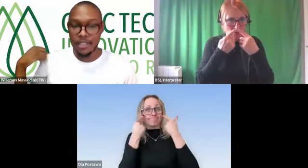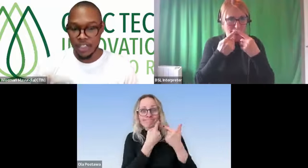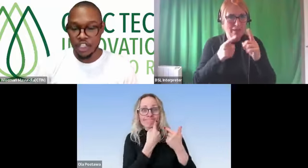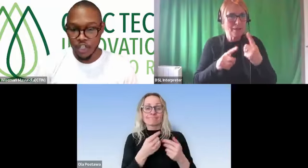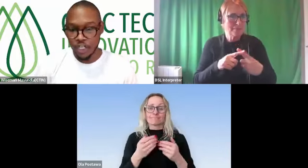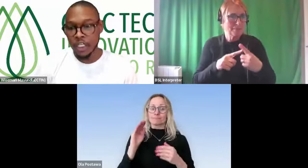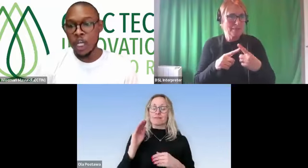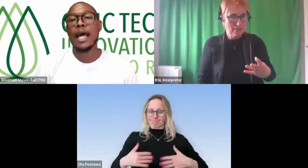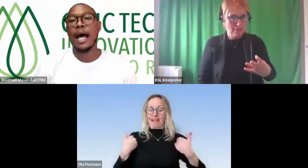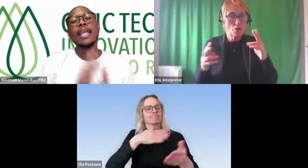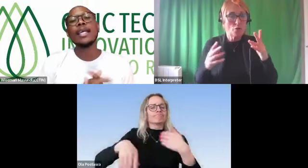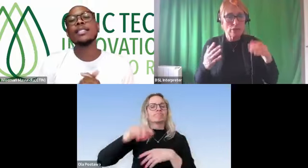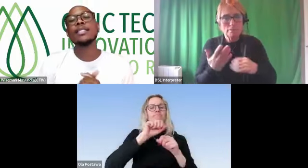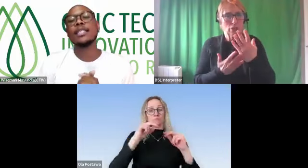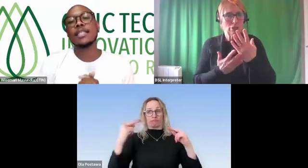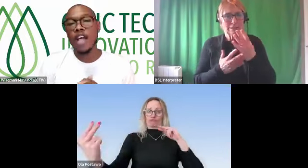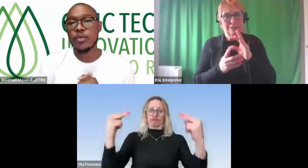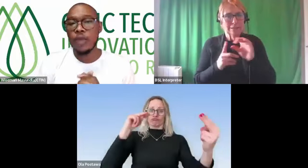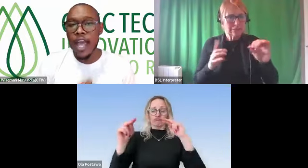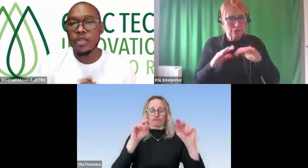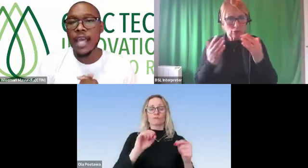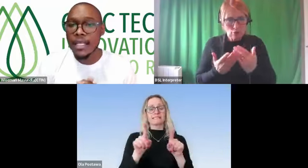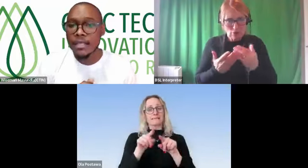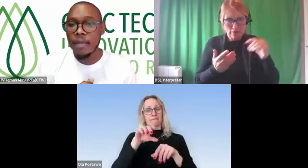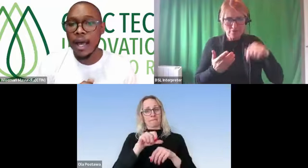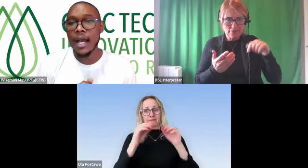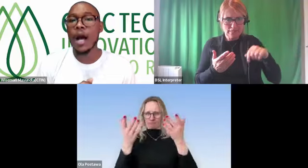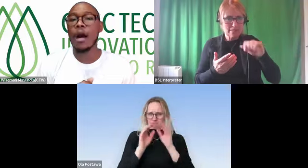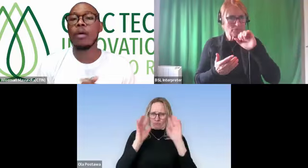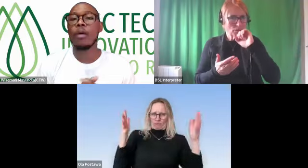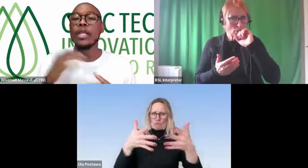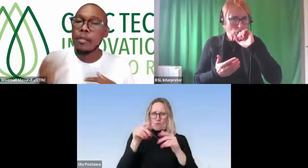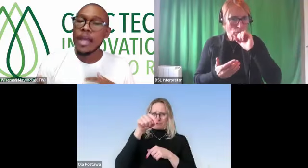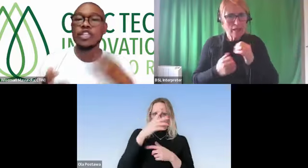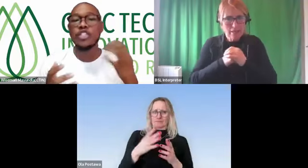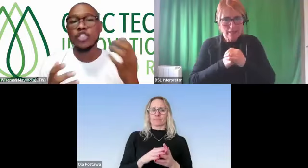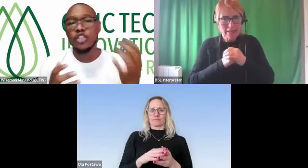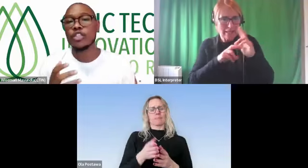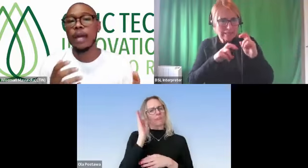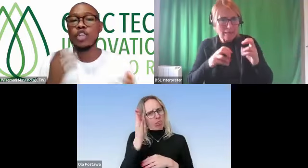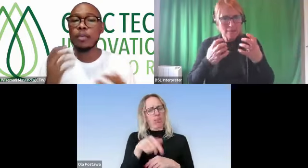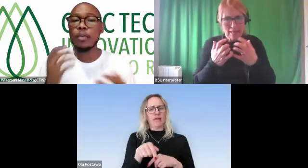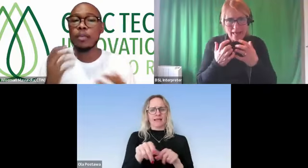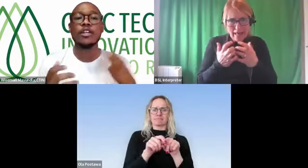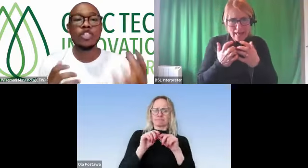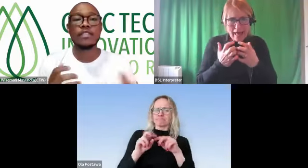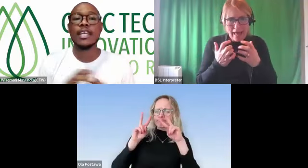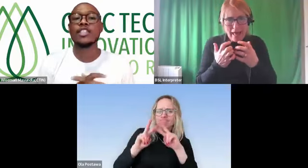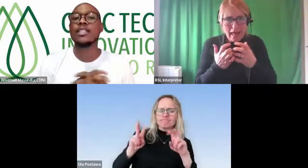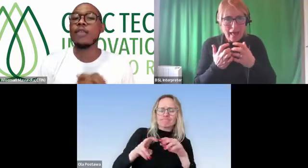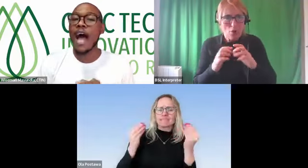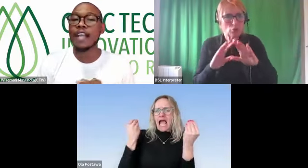wearing a white t-shirt. Today's discussion will actually examine how the emerging